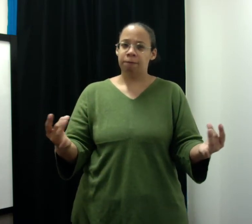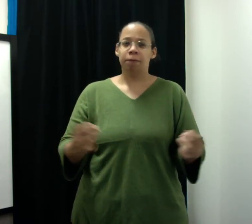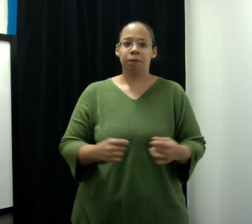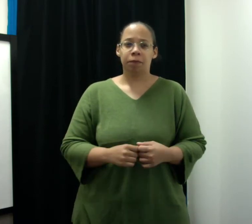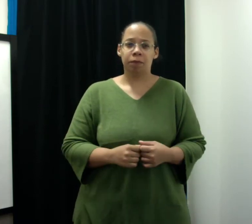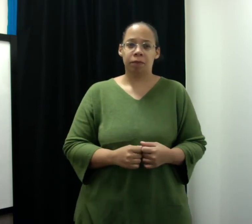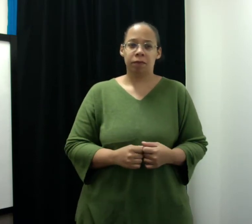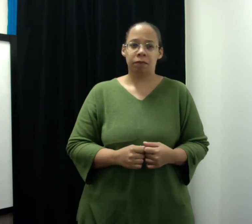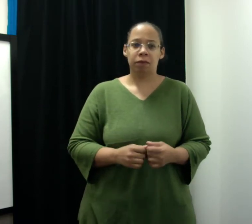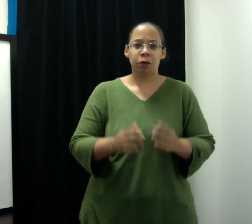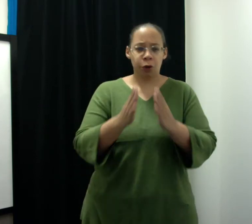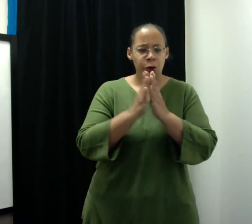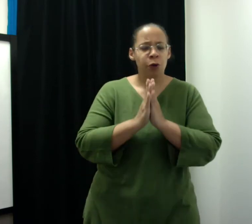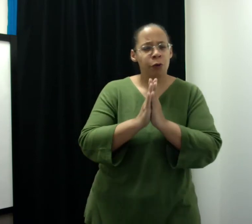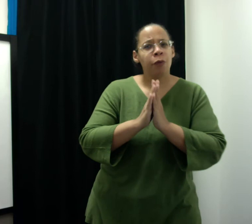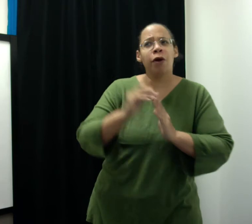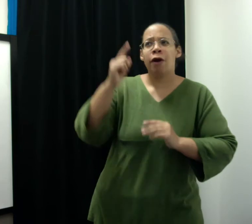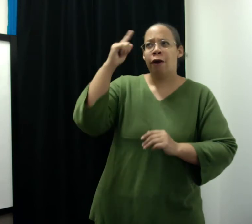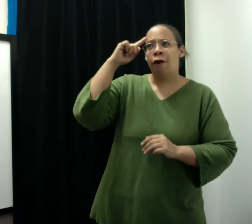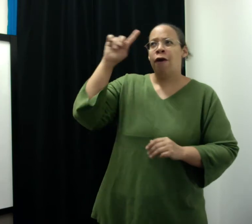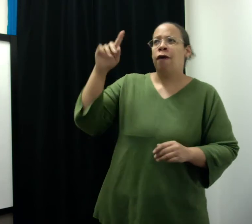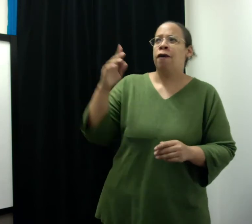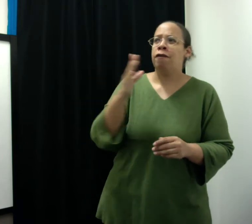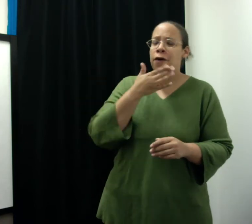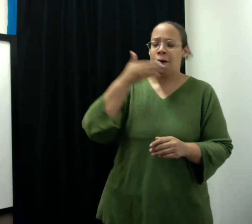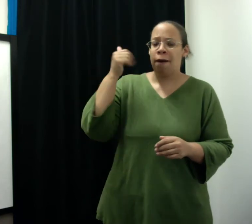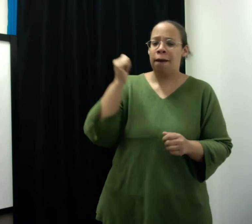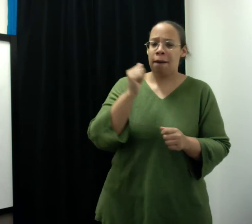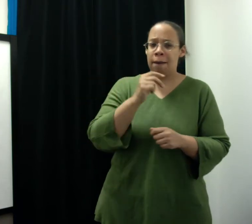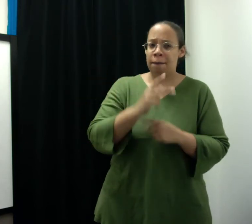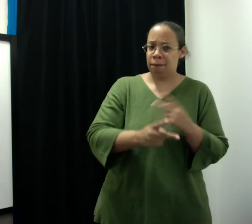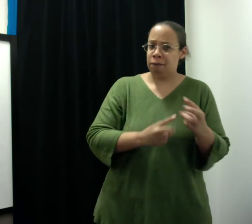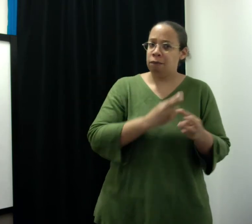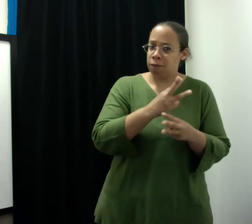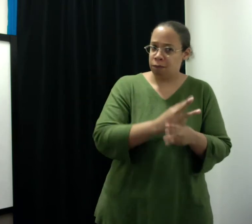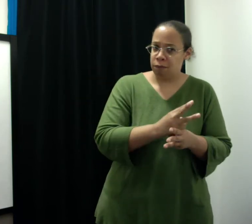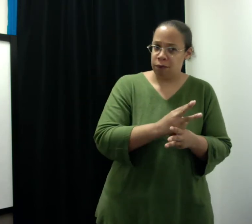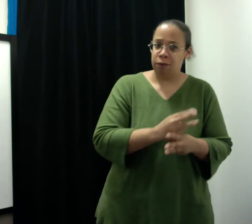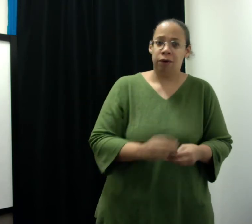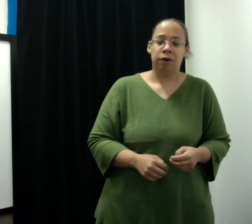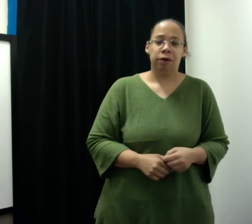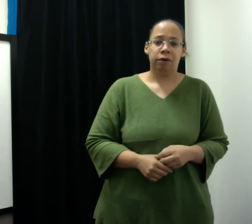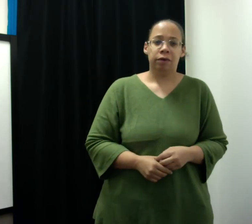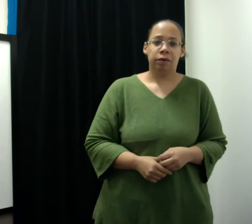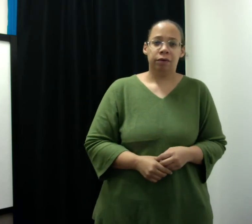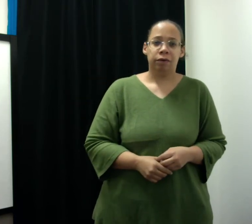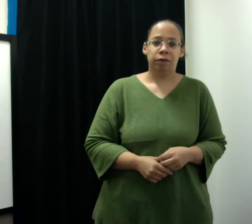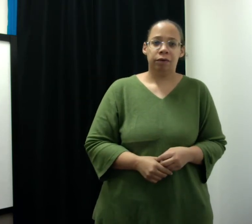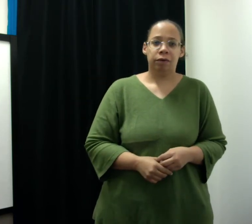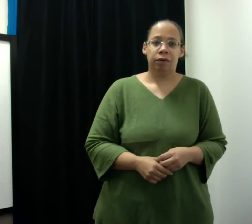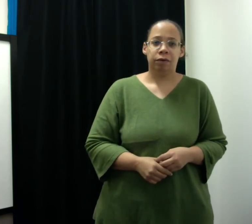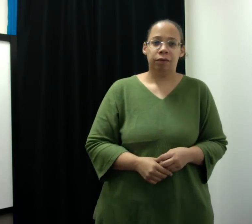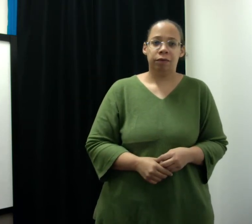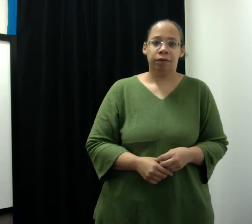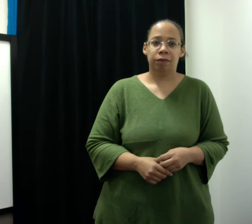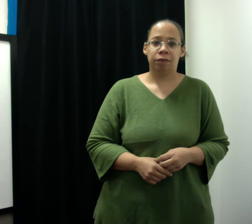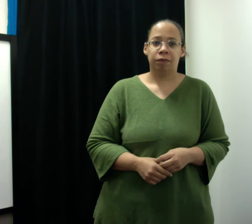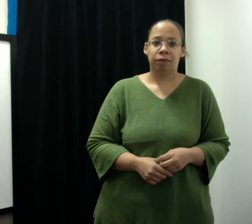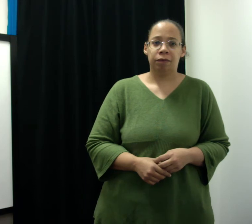planet. 1 set of building blocks, made 2 languages. Lego is just a metaphor. It's because